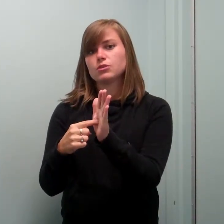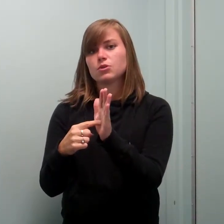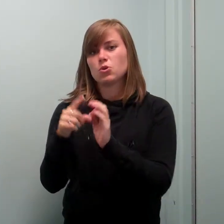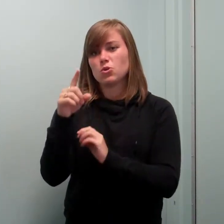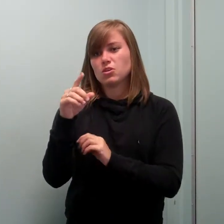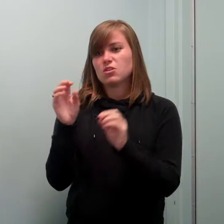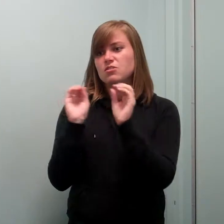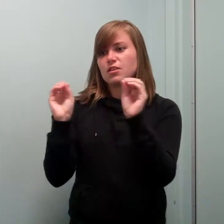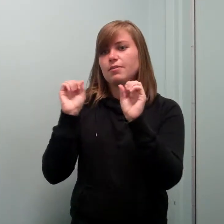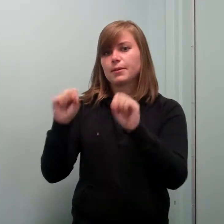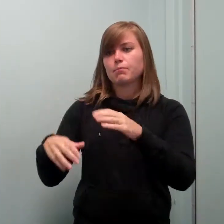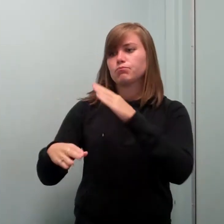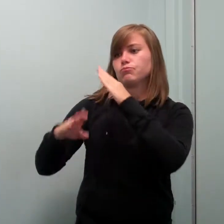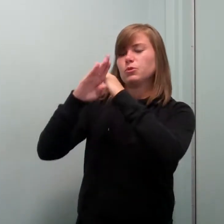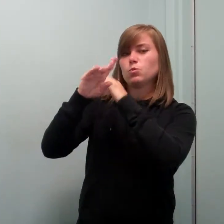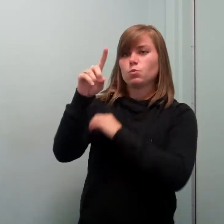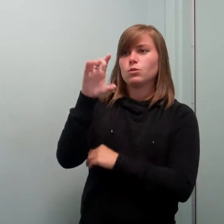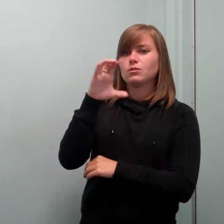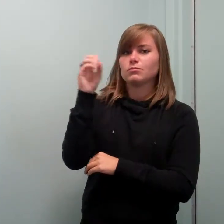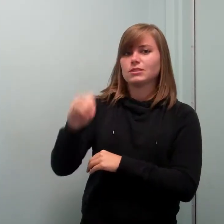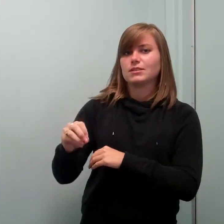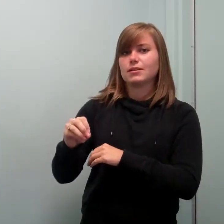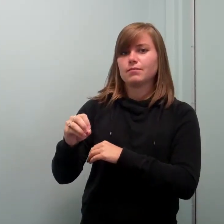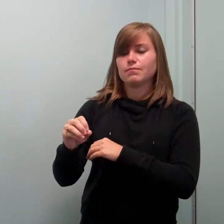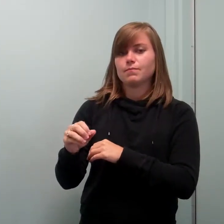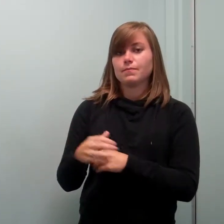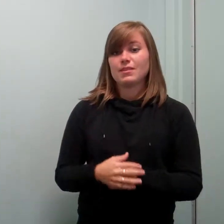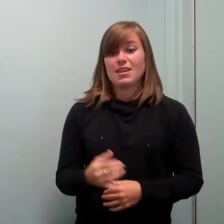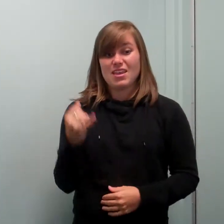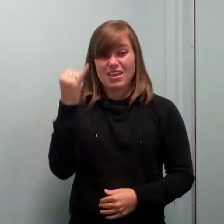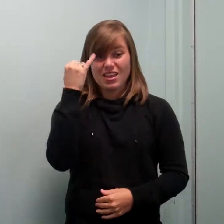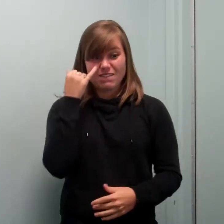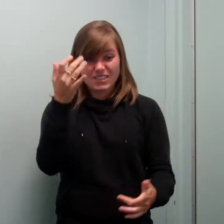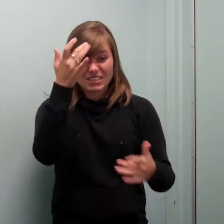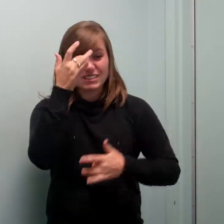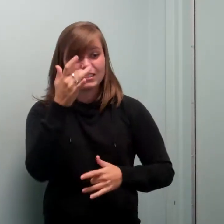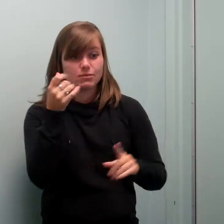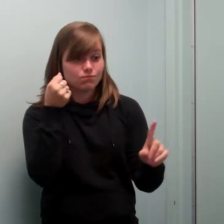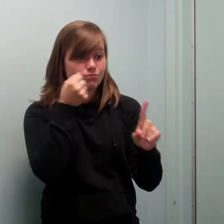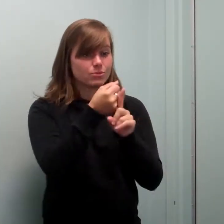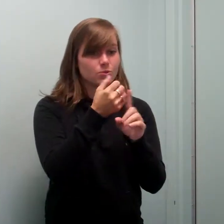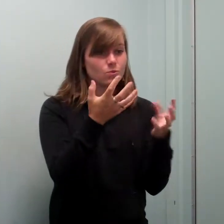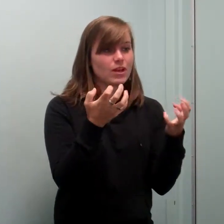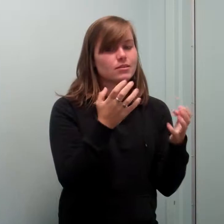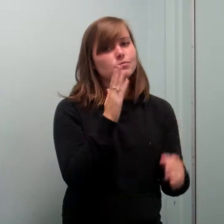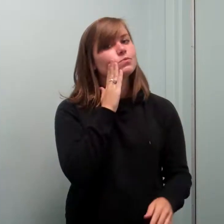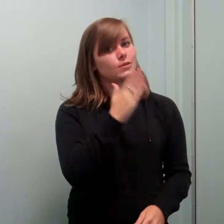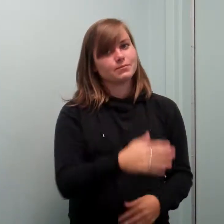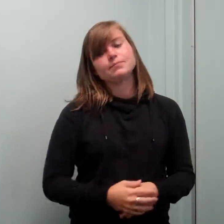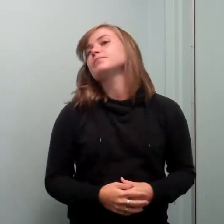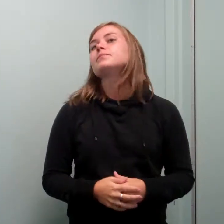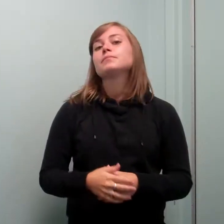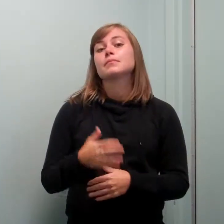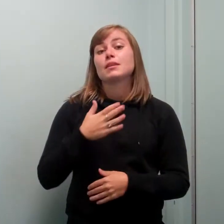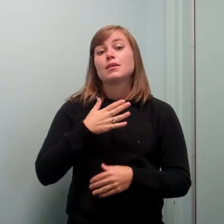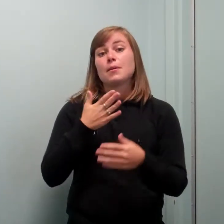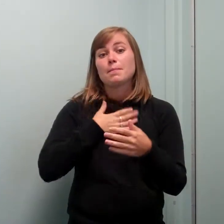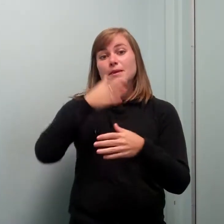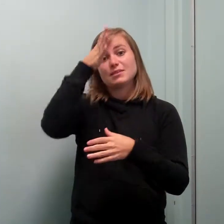protect you. If the monster wants you, the monster's going to get you. That's what happened with my dad. My dad was a